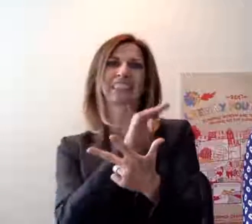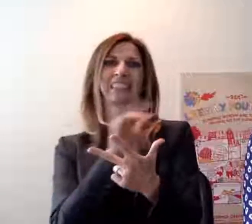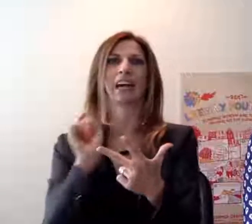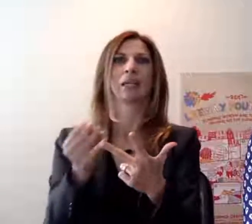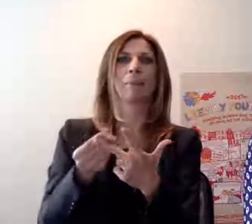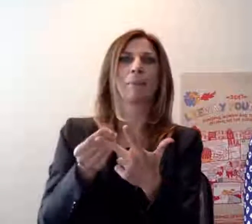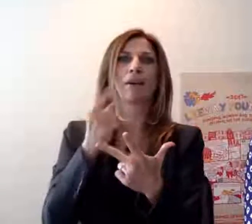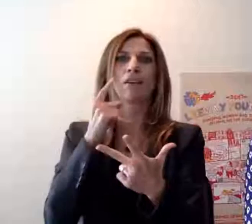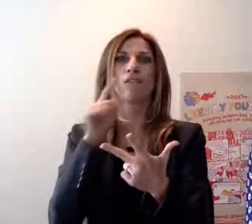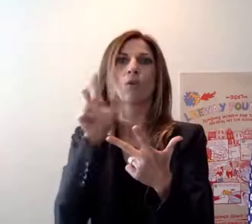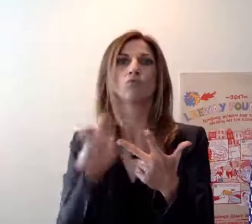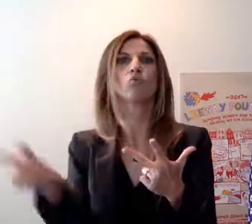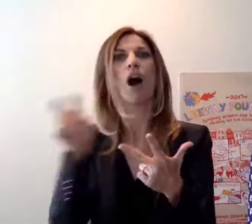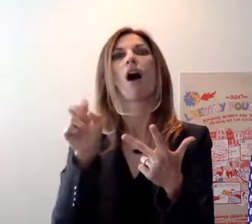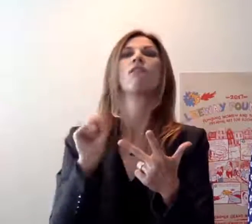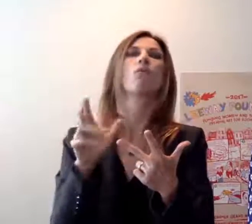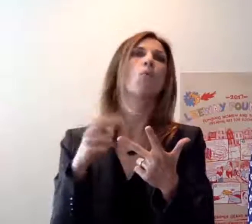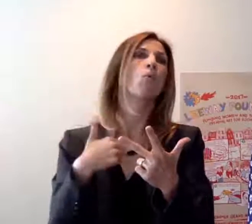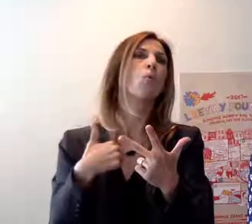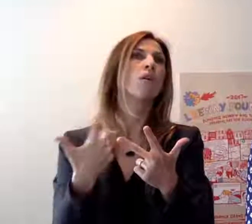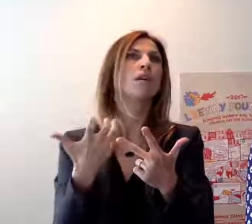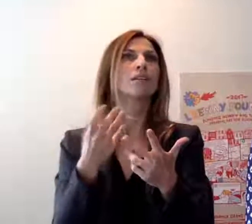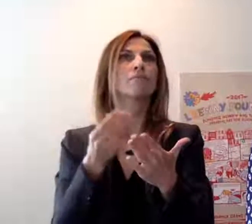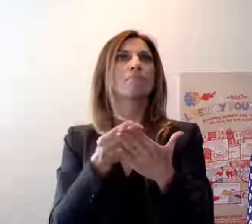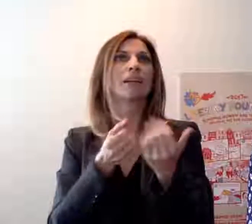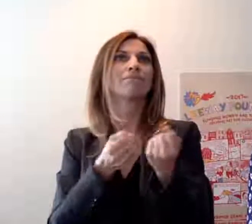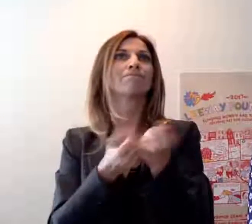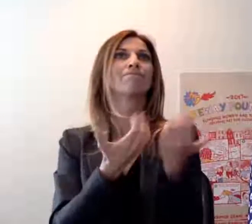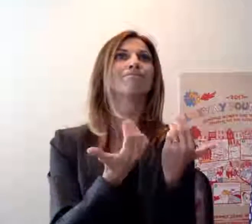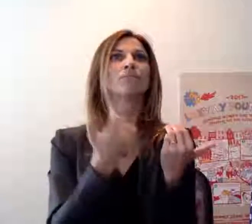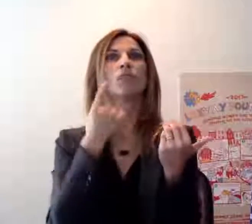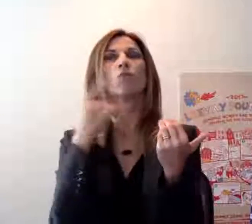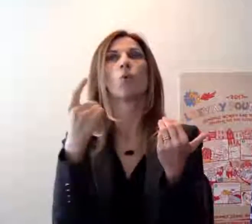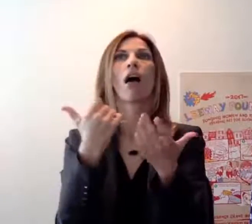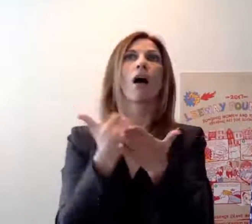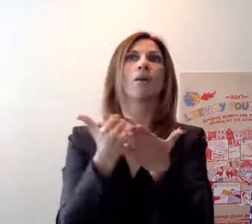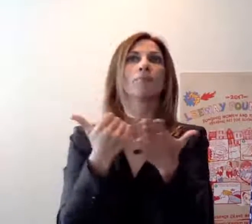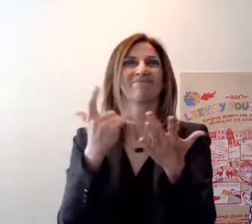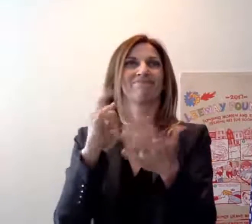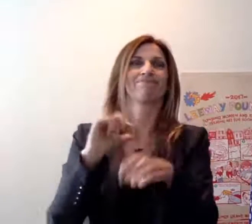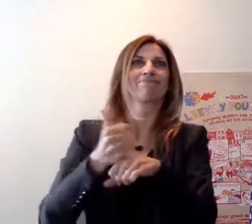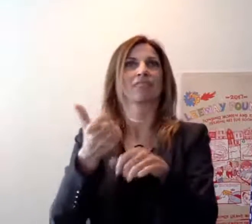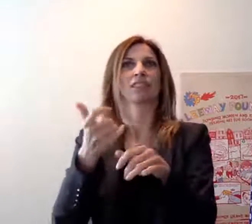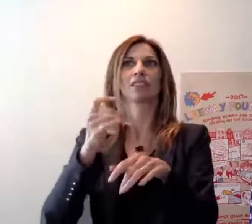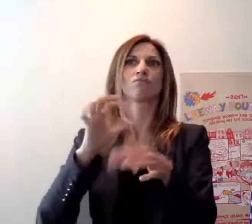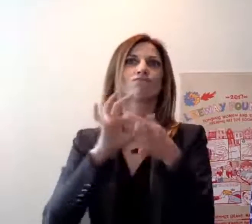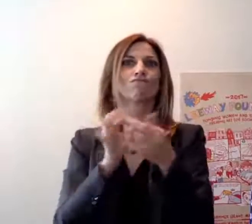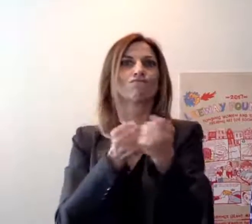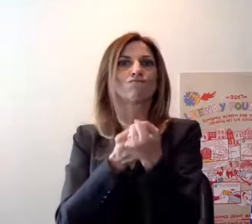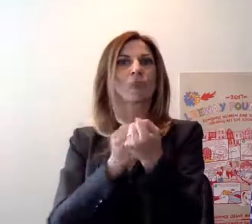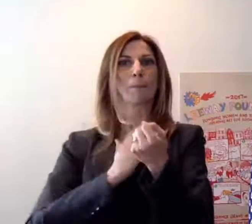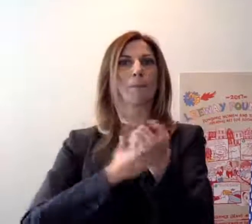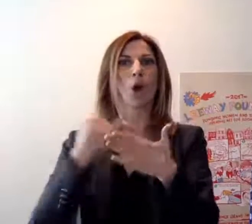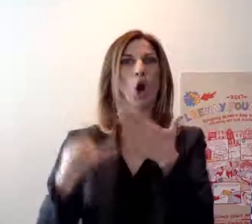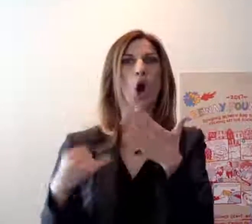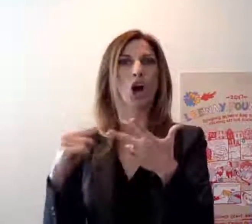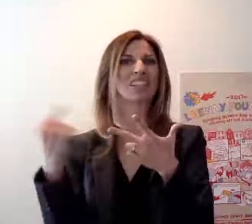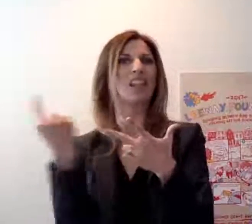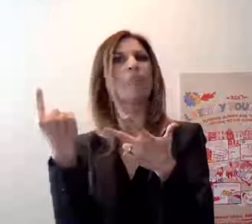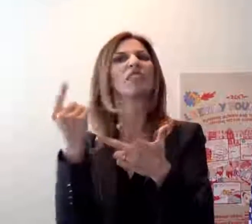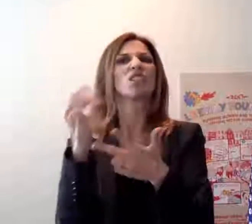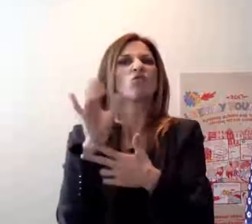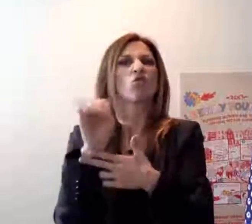for travel or money to frame your artwork or something else. And so this is meant to fund